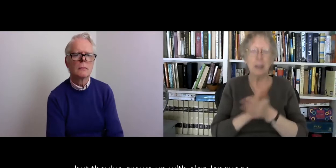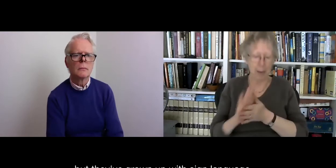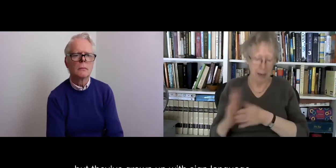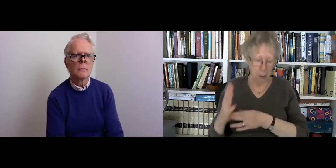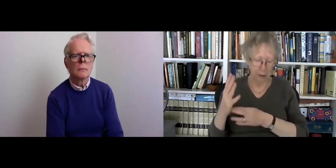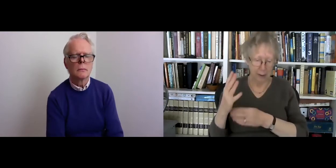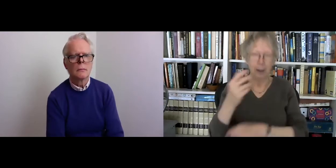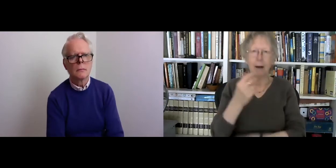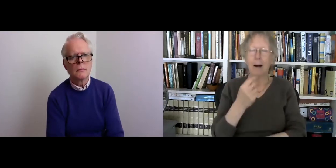language.